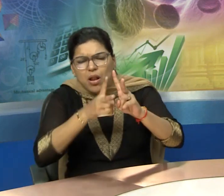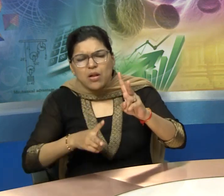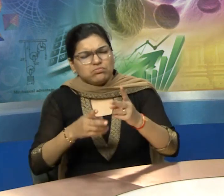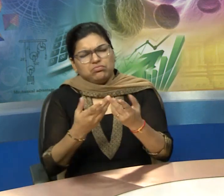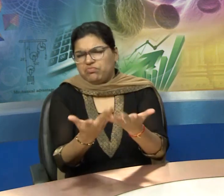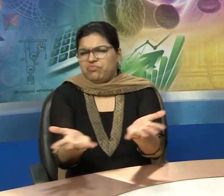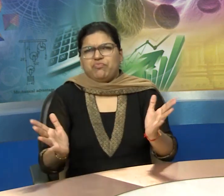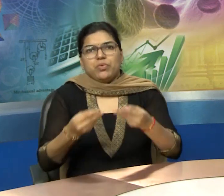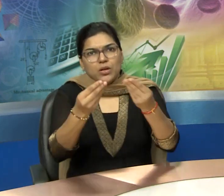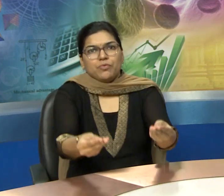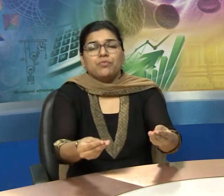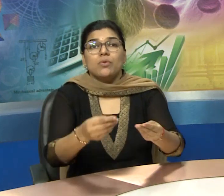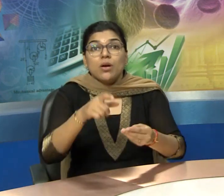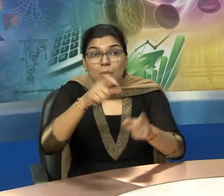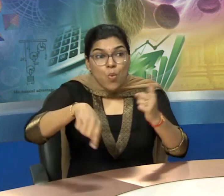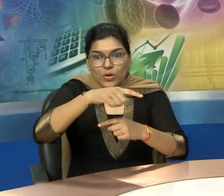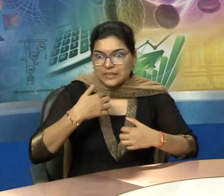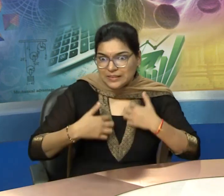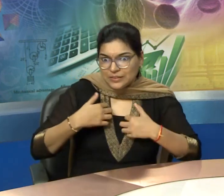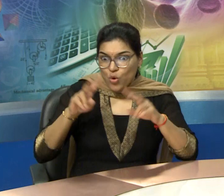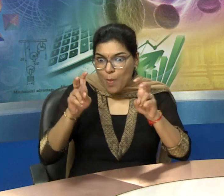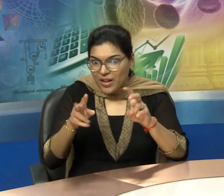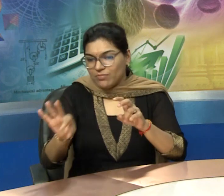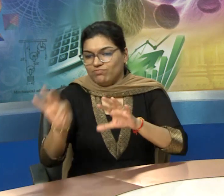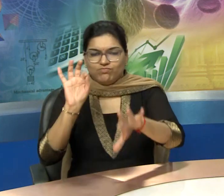particularly on the topic of their interest.